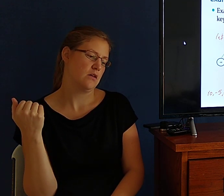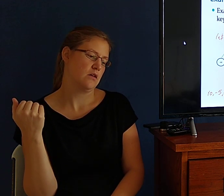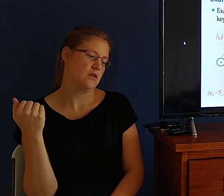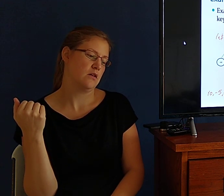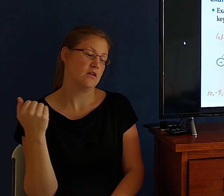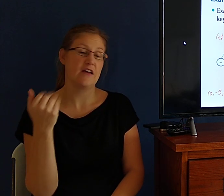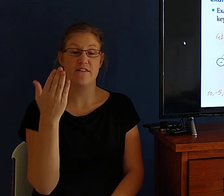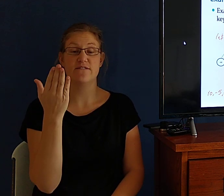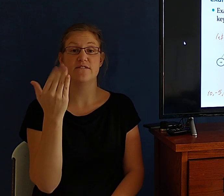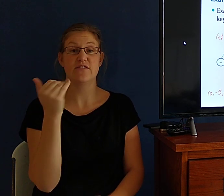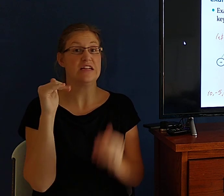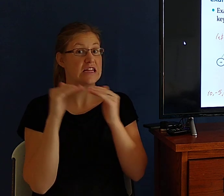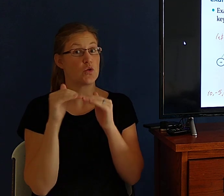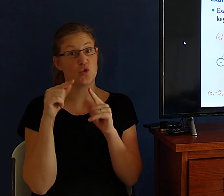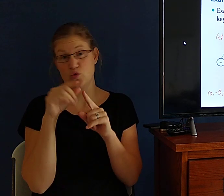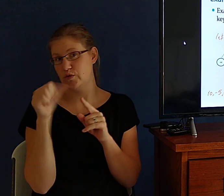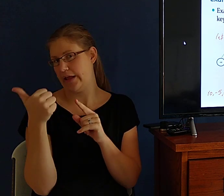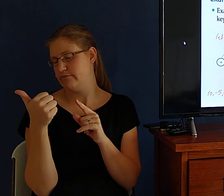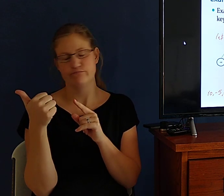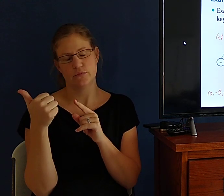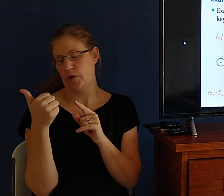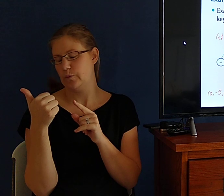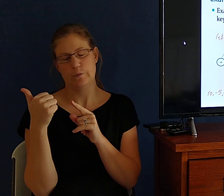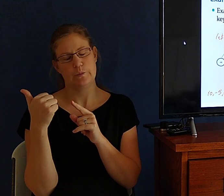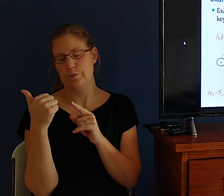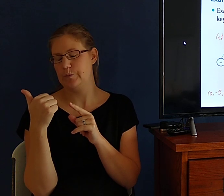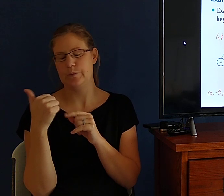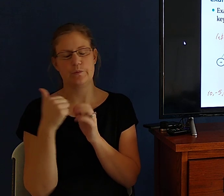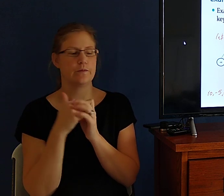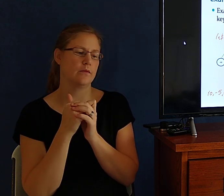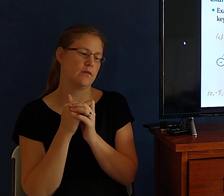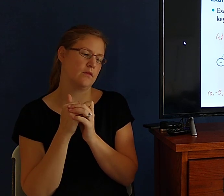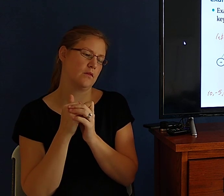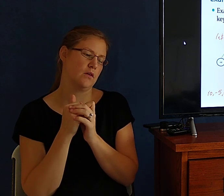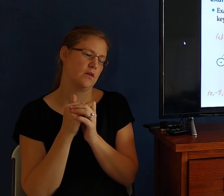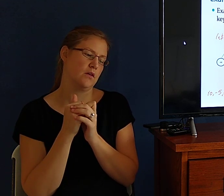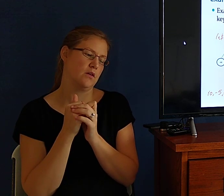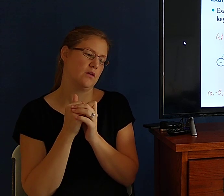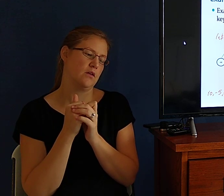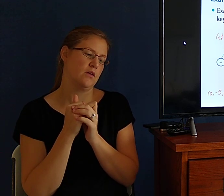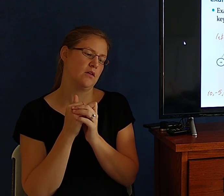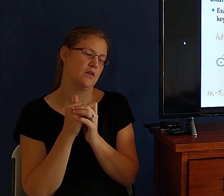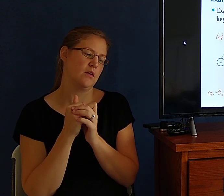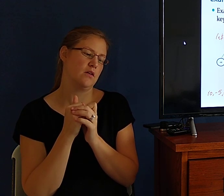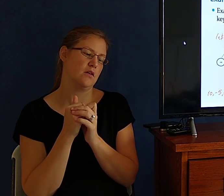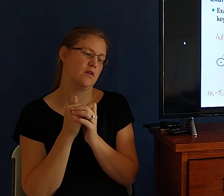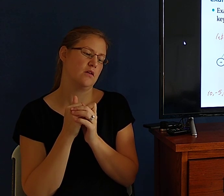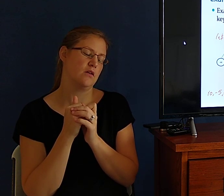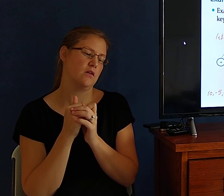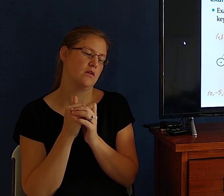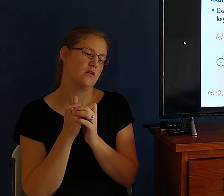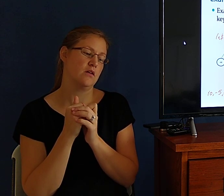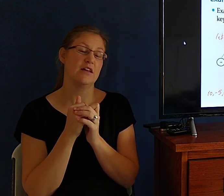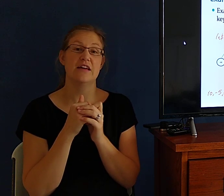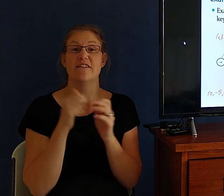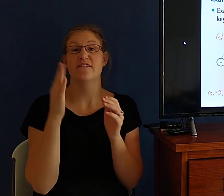15 is equal to 10? No. 15 is less than 10? No.